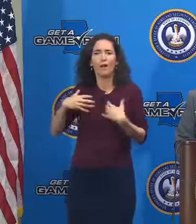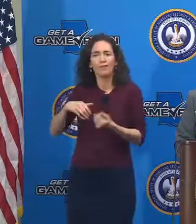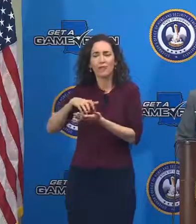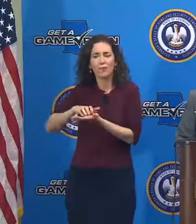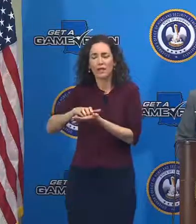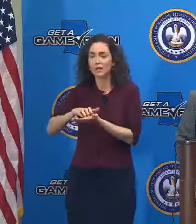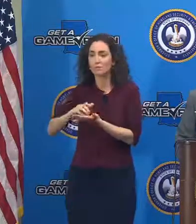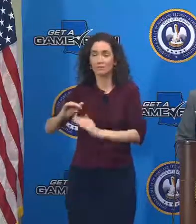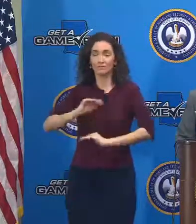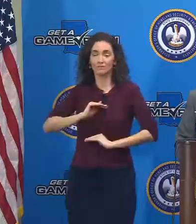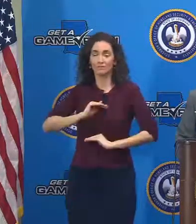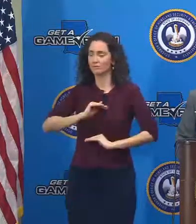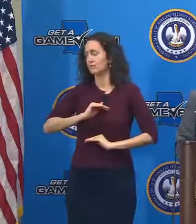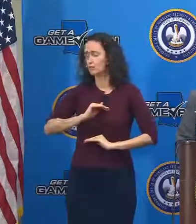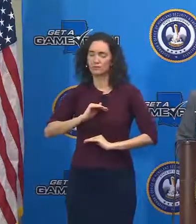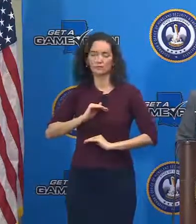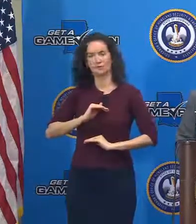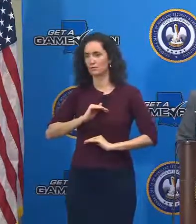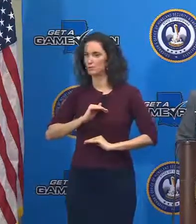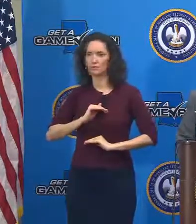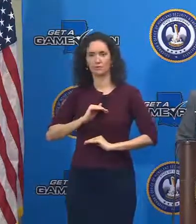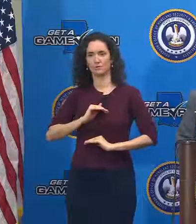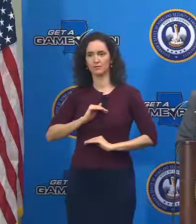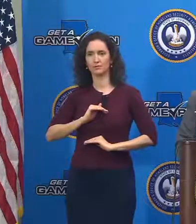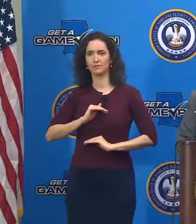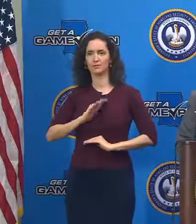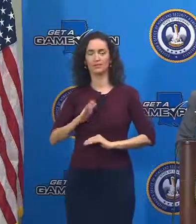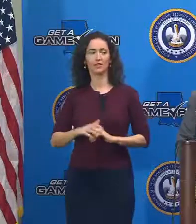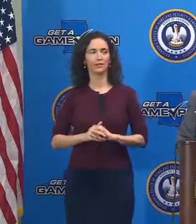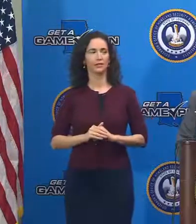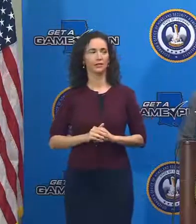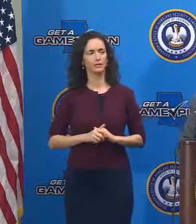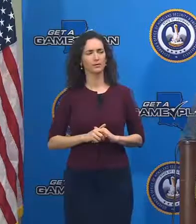not met. But I'm certainly not going to litigate the case here, that's for sure.